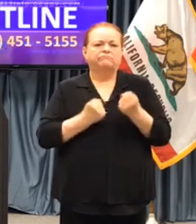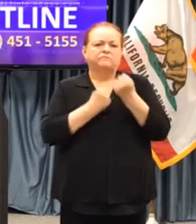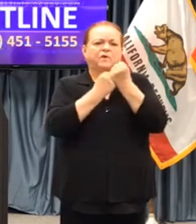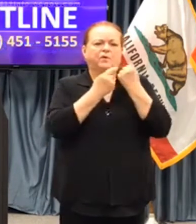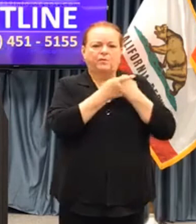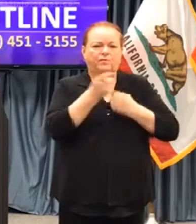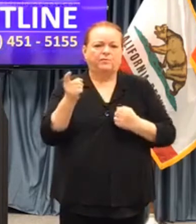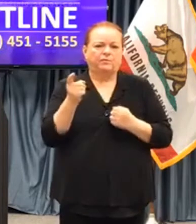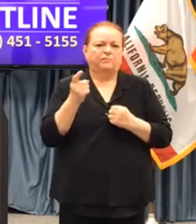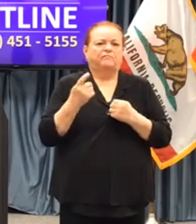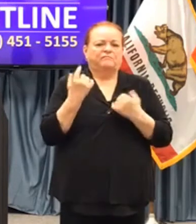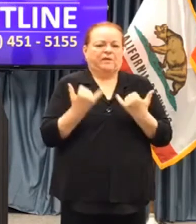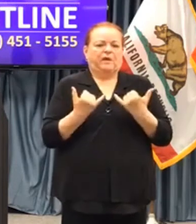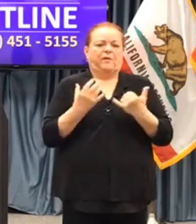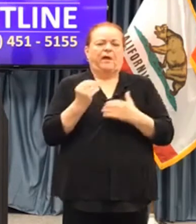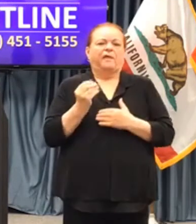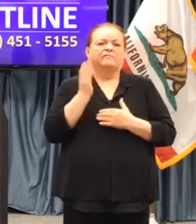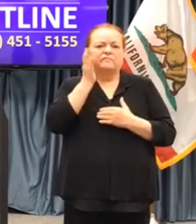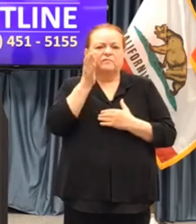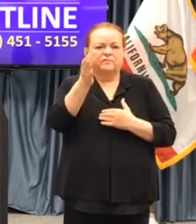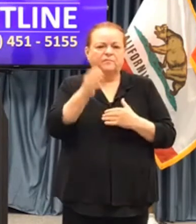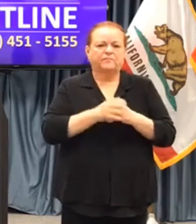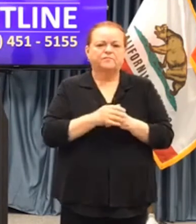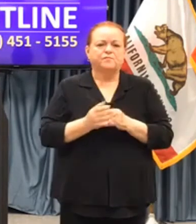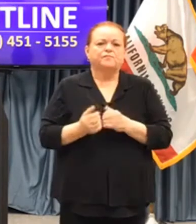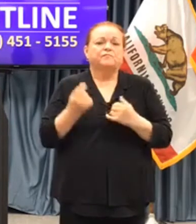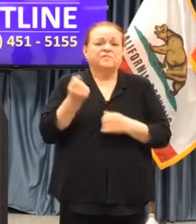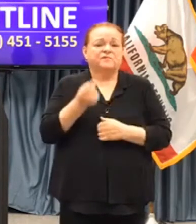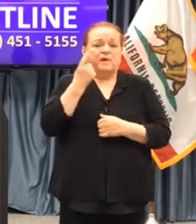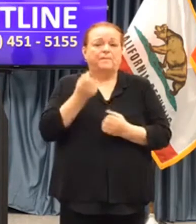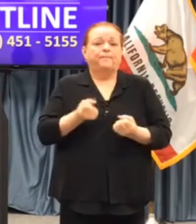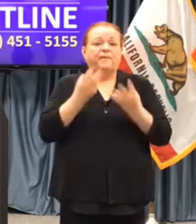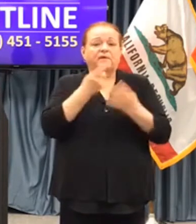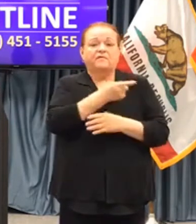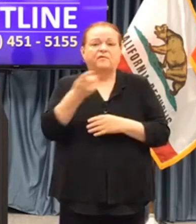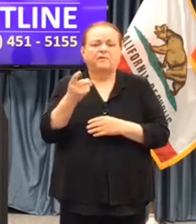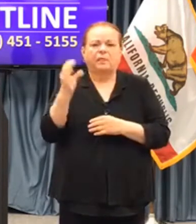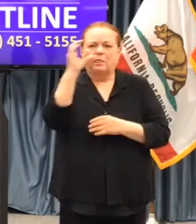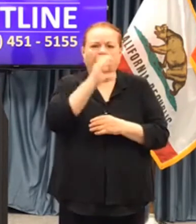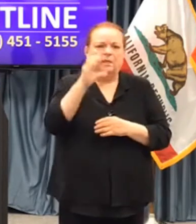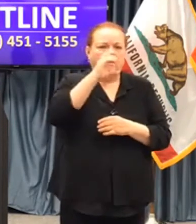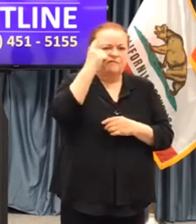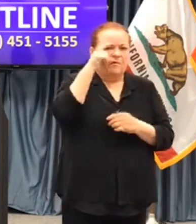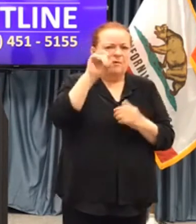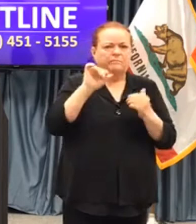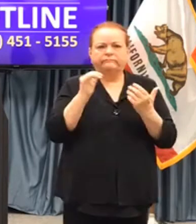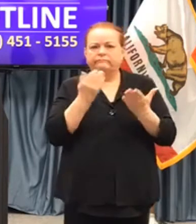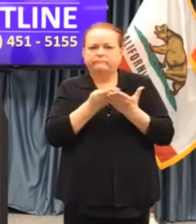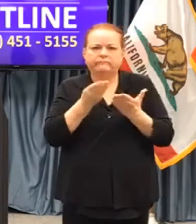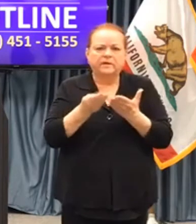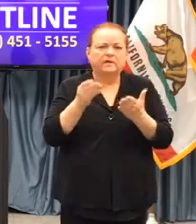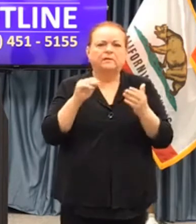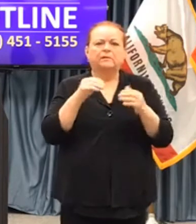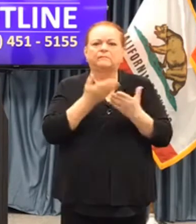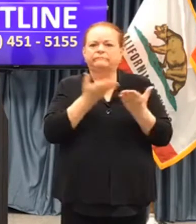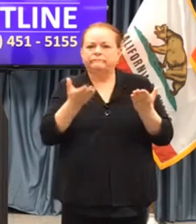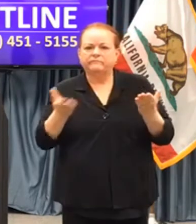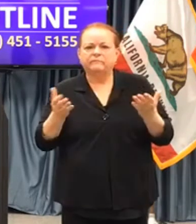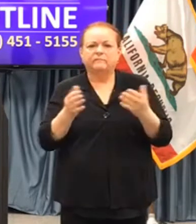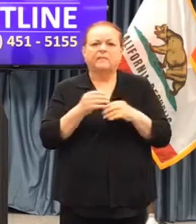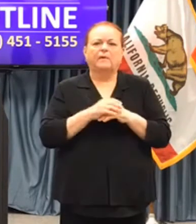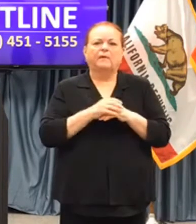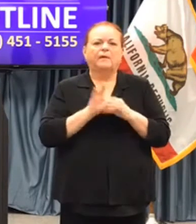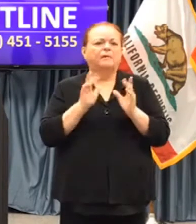to come. We understand that many of you are looking for resources and even possibly ways to assist